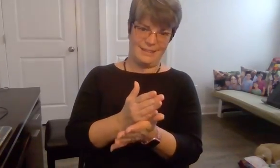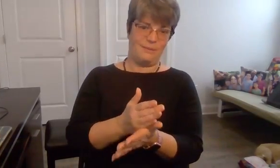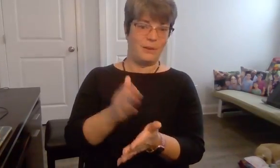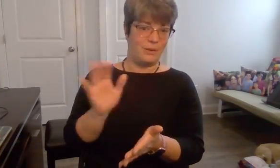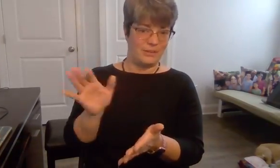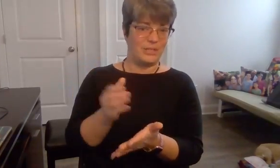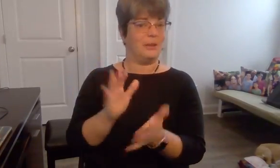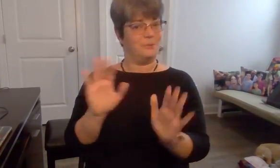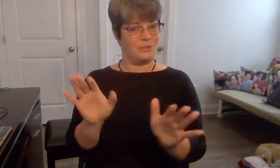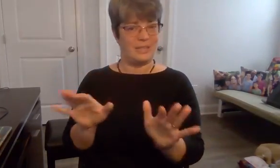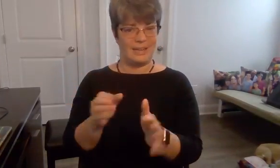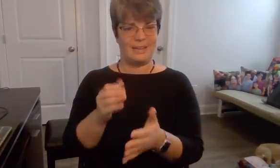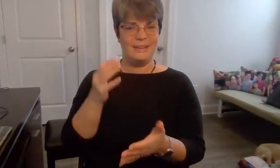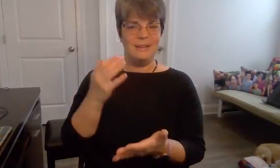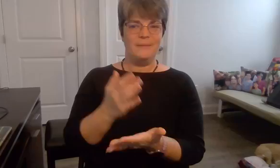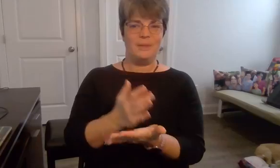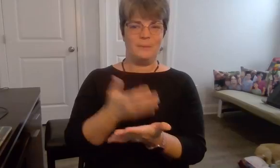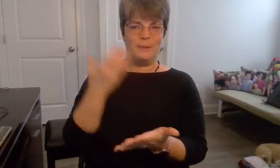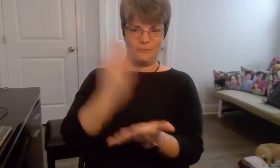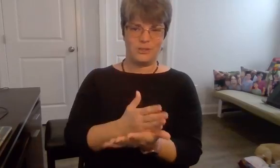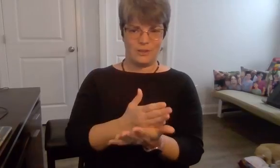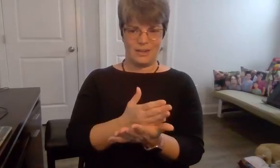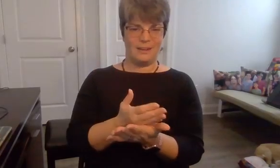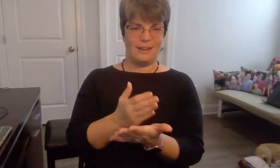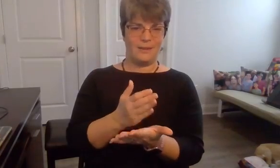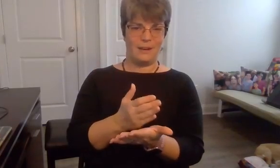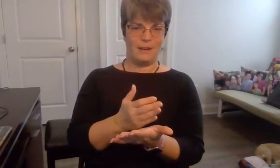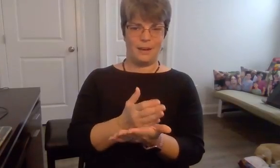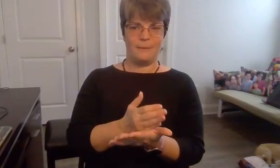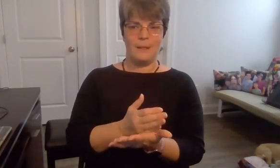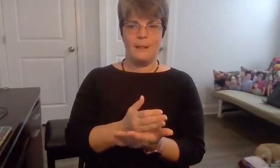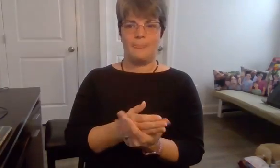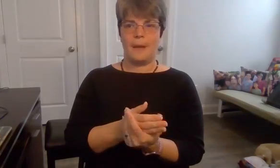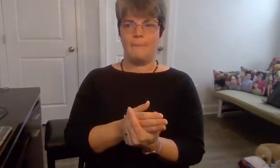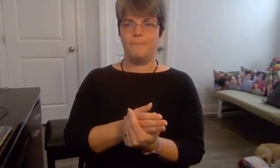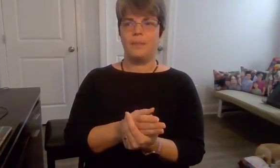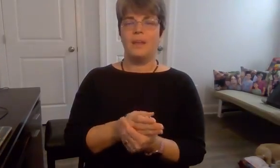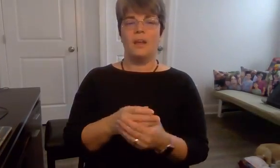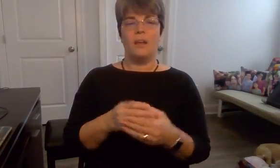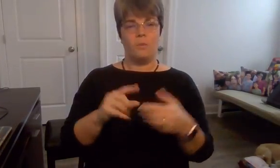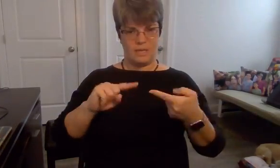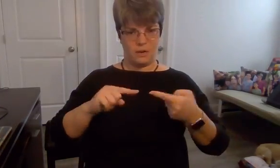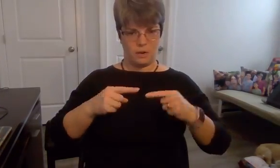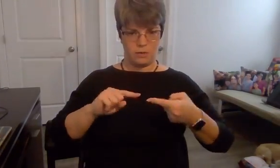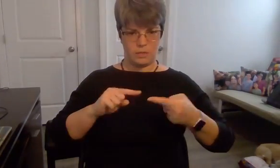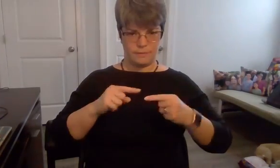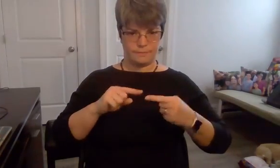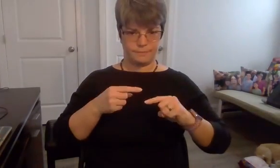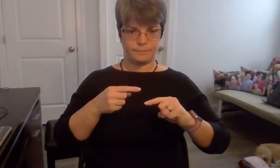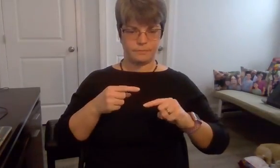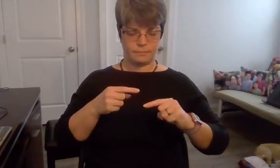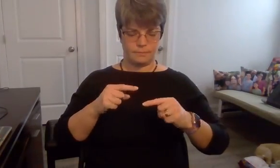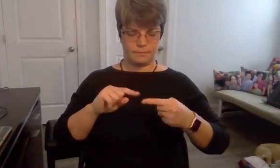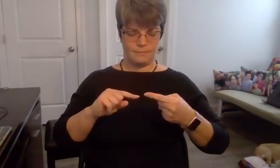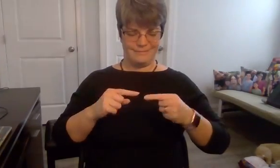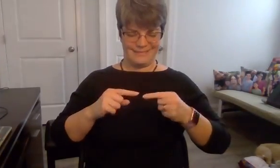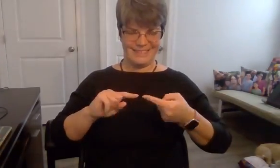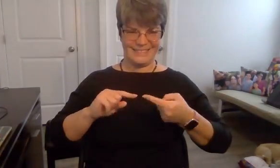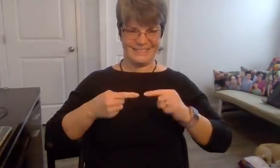without hurting the child, which is handy. You can be frustrated and not hurt anybody. We did hurt. So